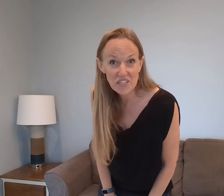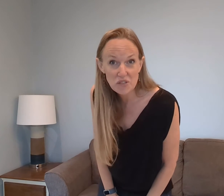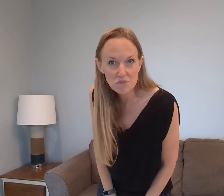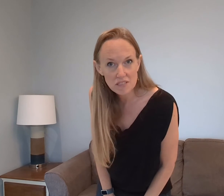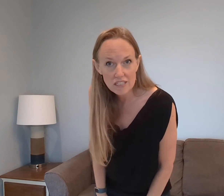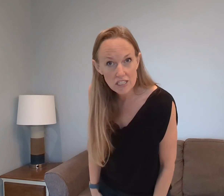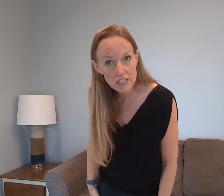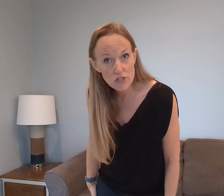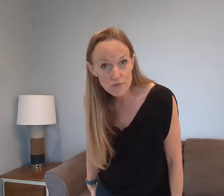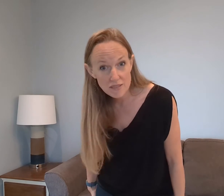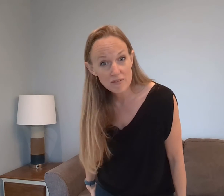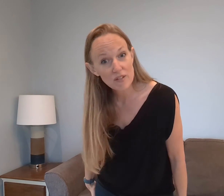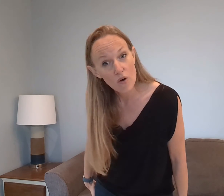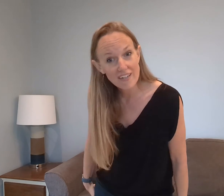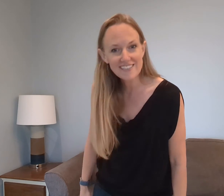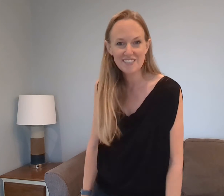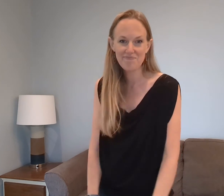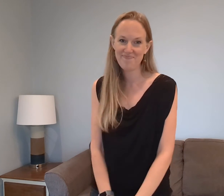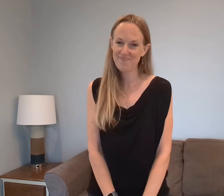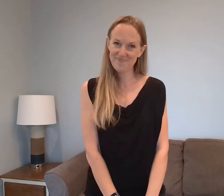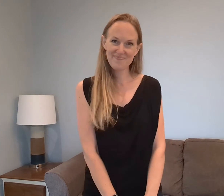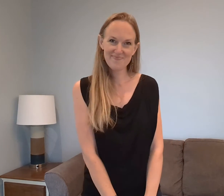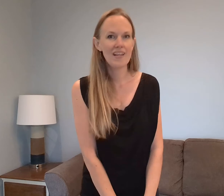want to know some really good news about the chorus?